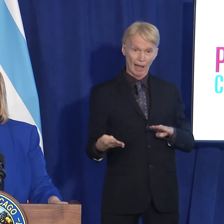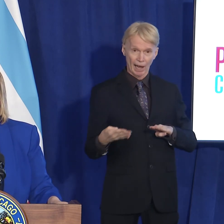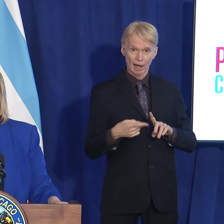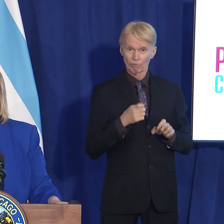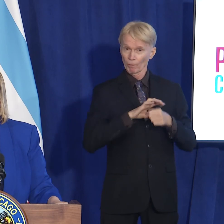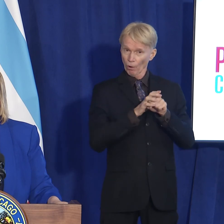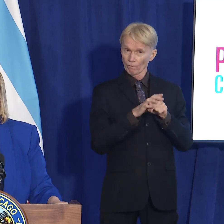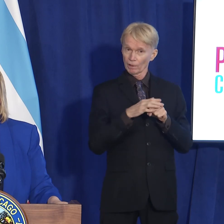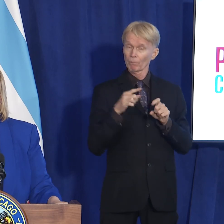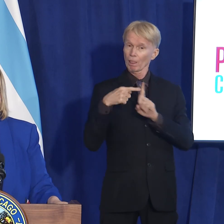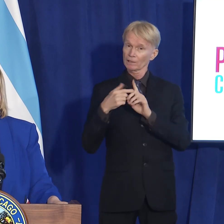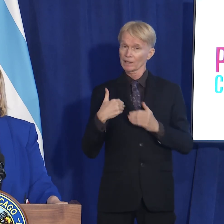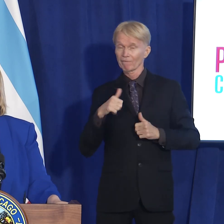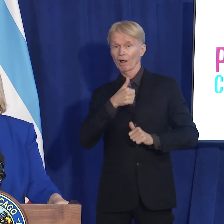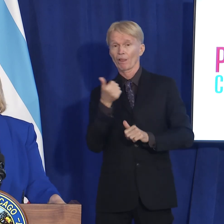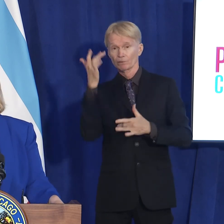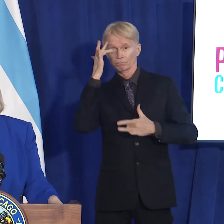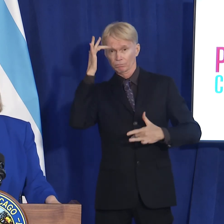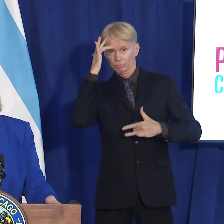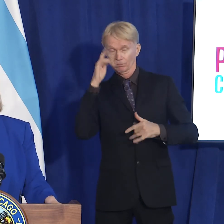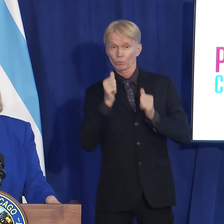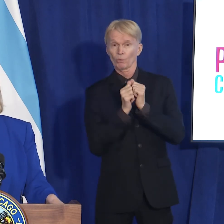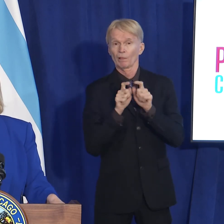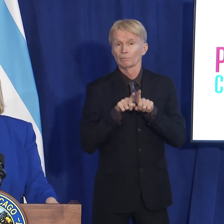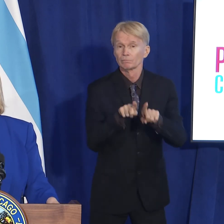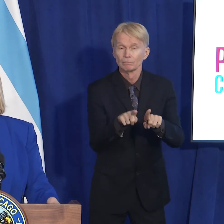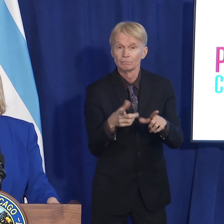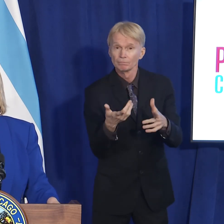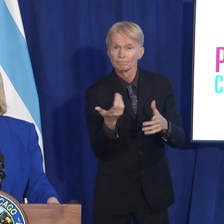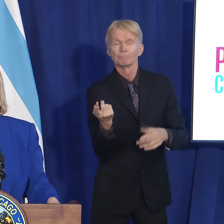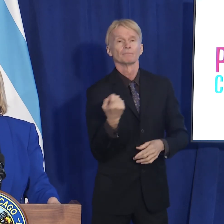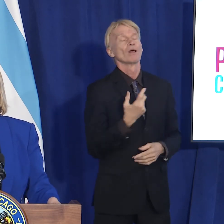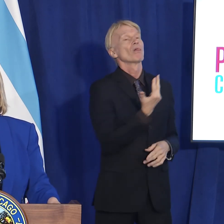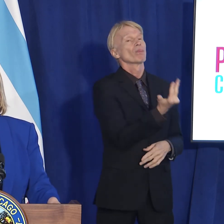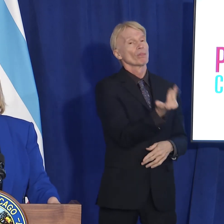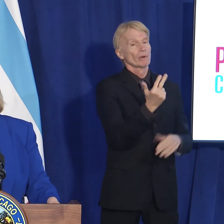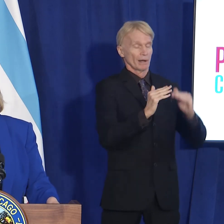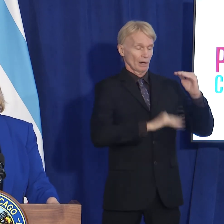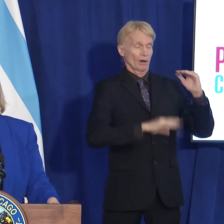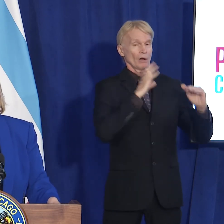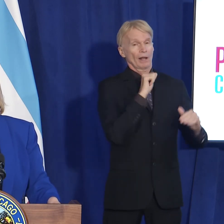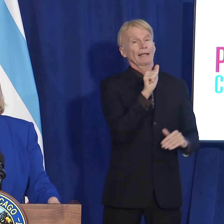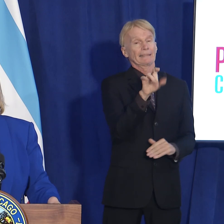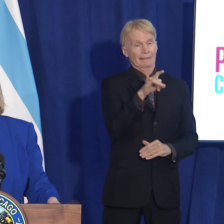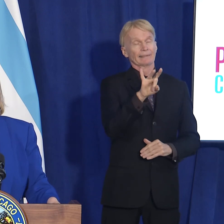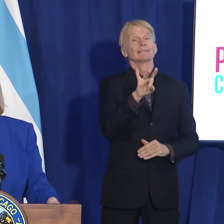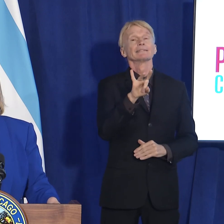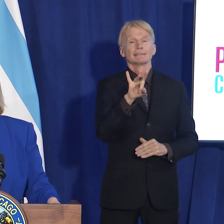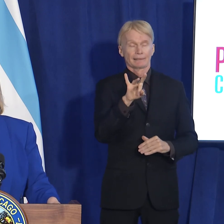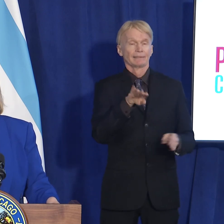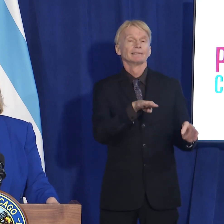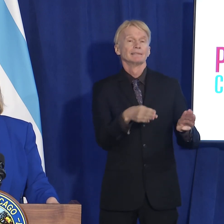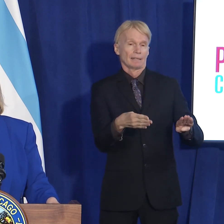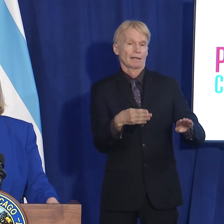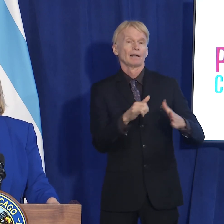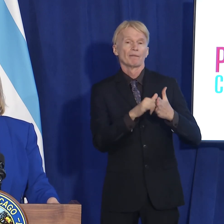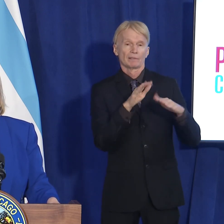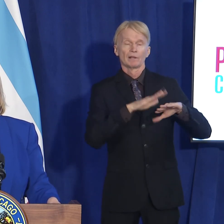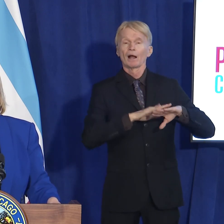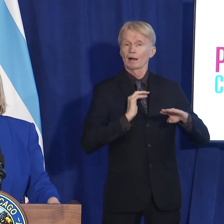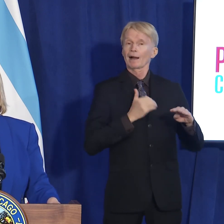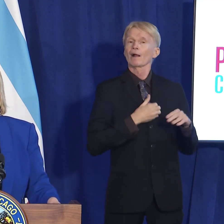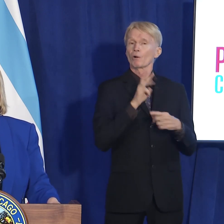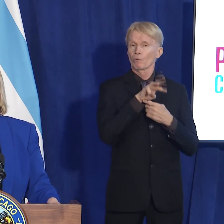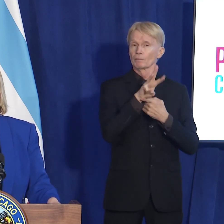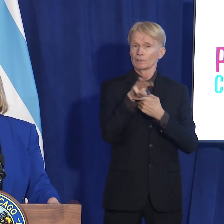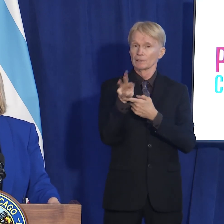have comorbidities? 3 children under the age of 18 have died. That's available on the dashboard. They